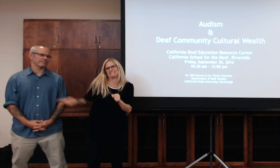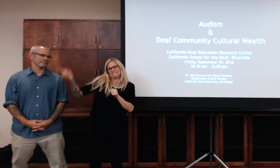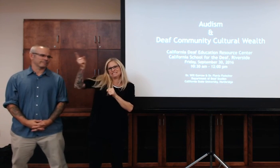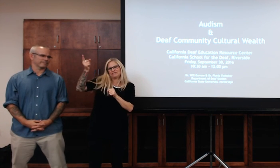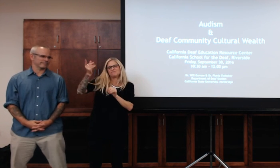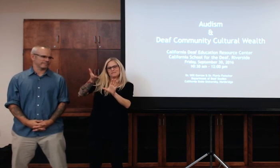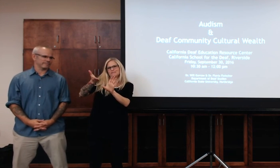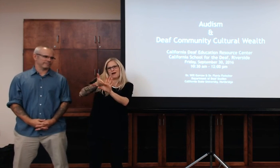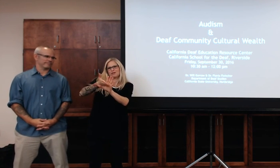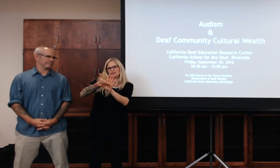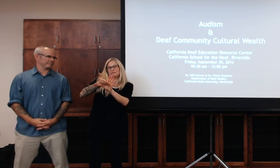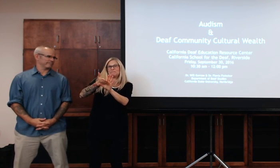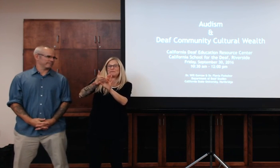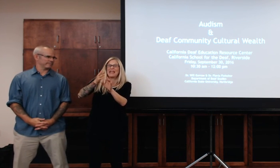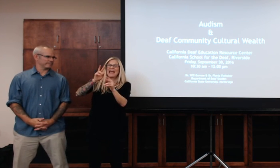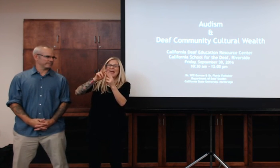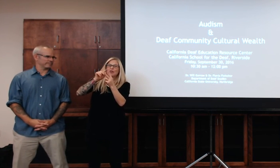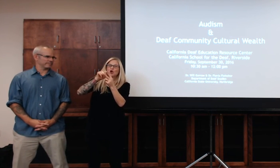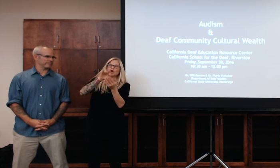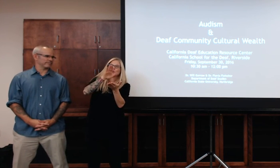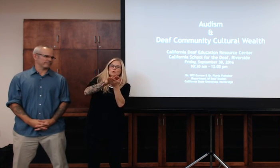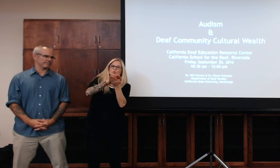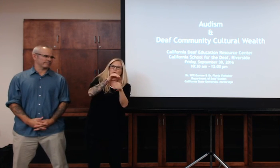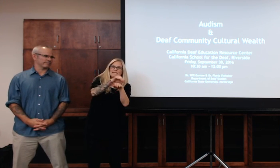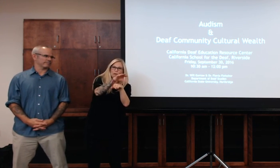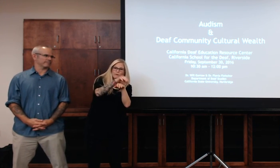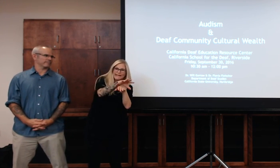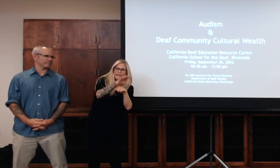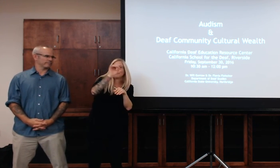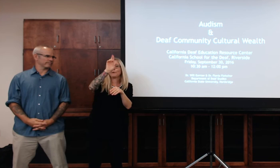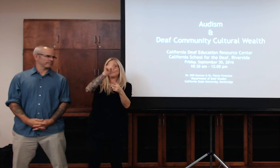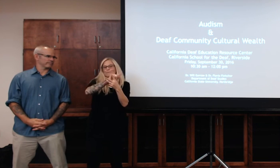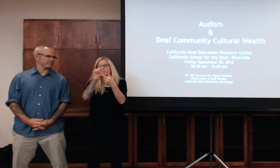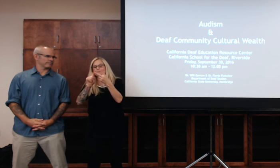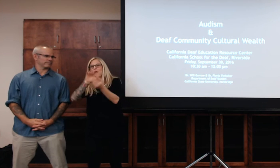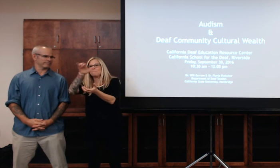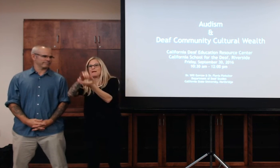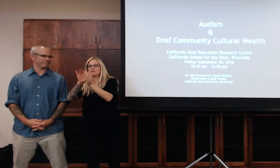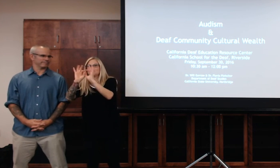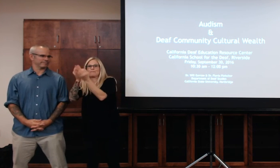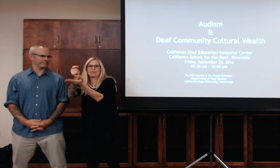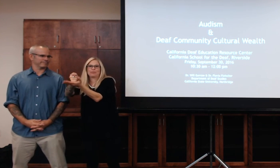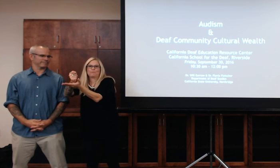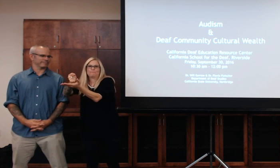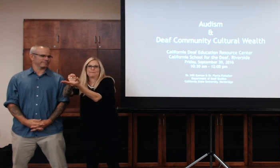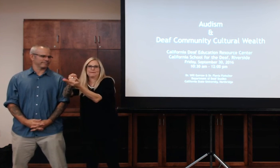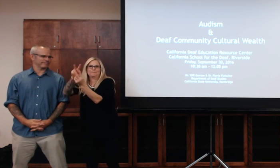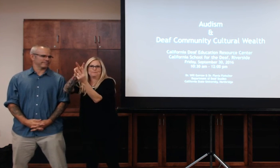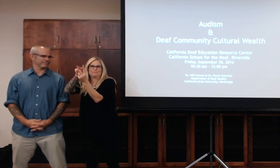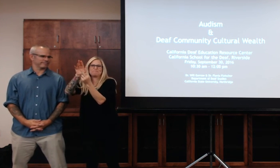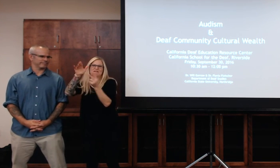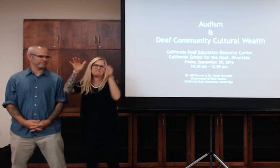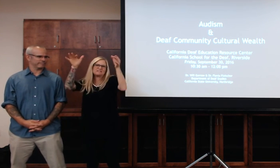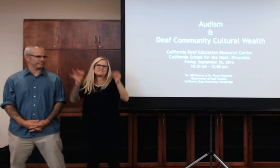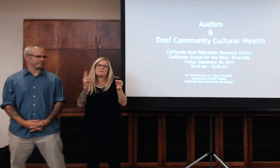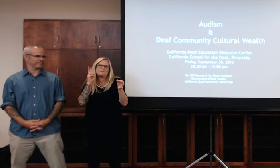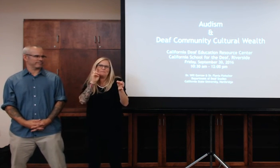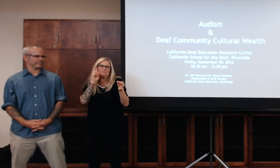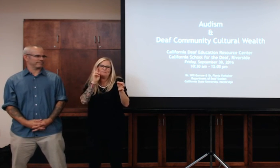going to be applying for grad school in psychology next year, whether it be school counseling or in marriage and family therapy. So she hasn't quite decided